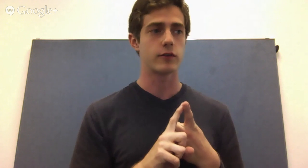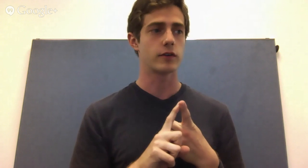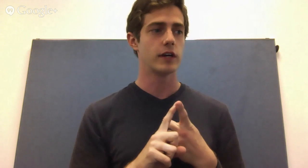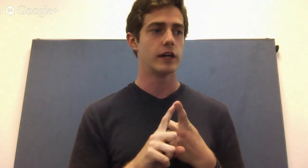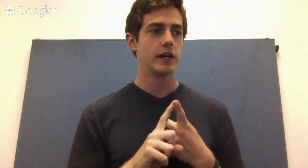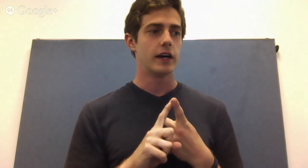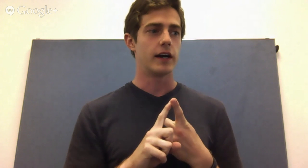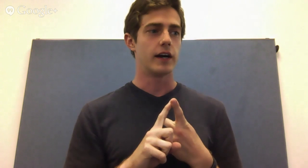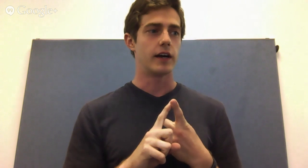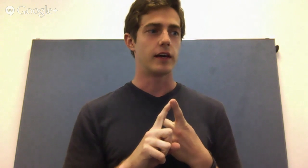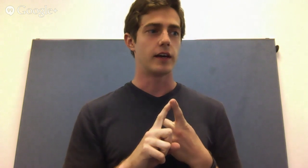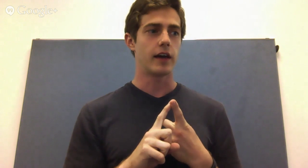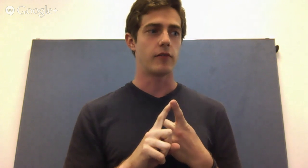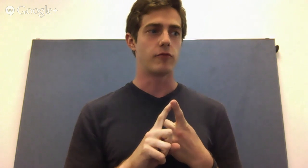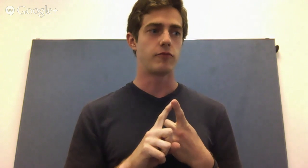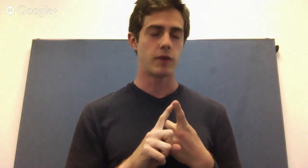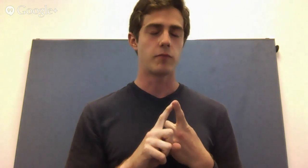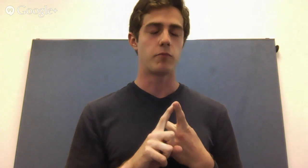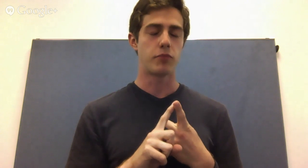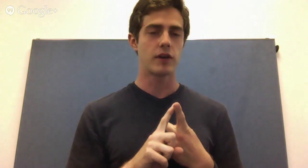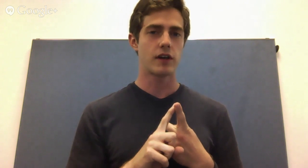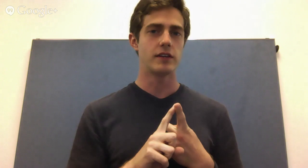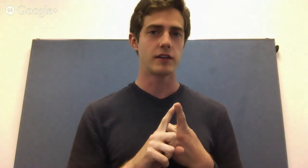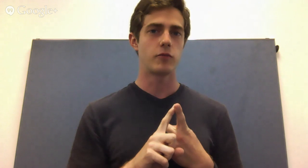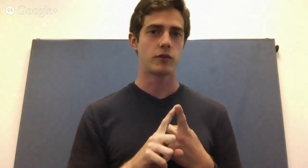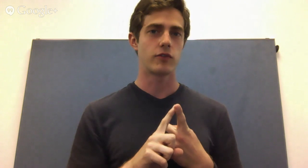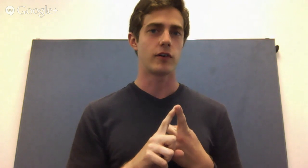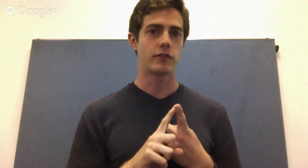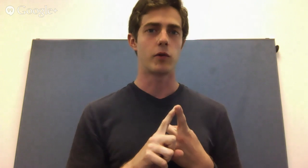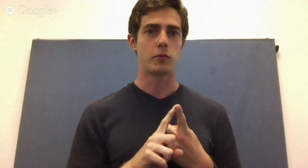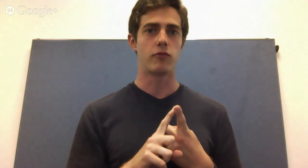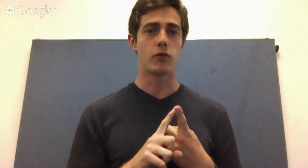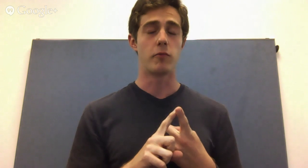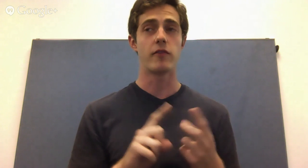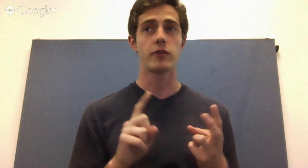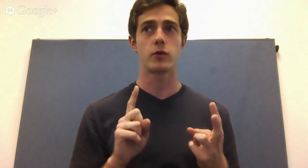concert. I have a pretty good idea of what songs I want to perform. I've also